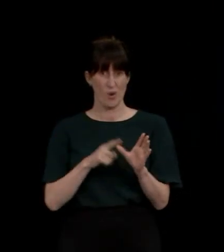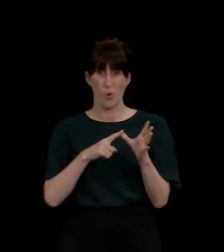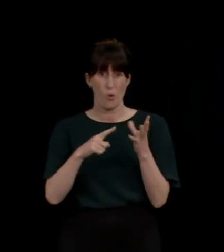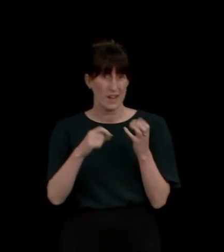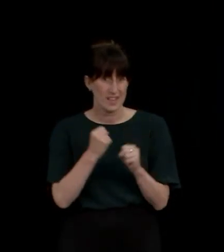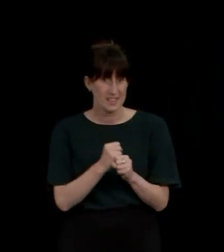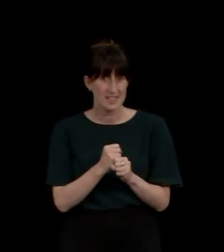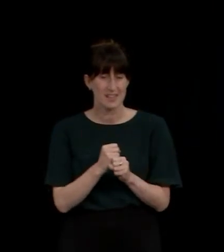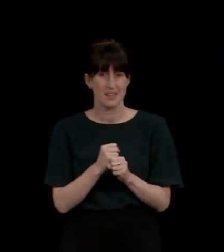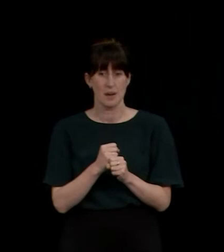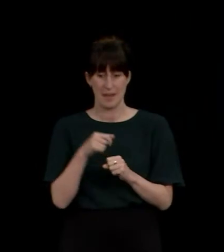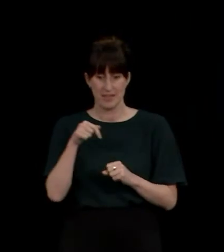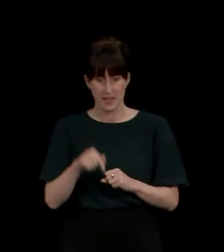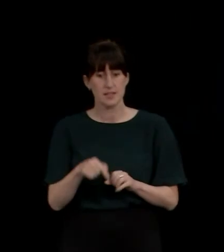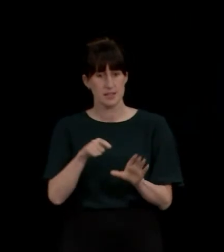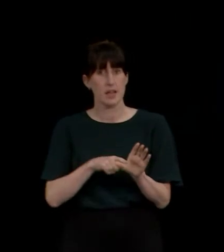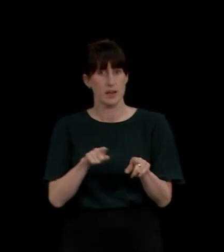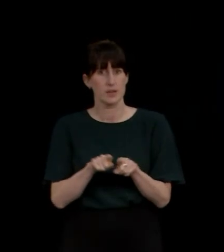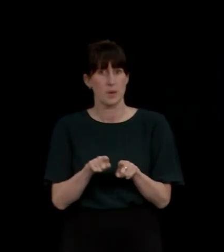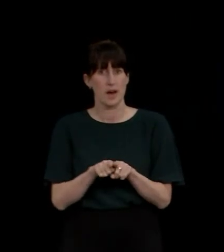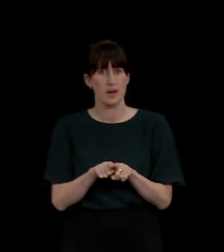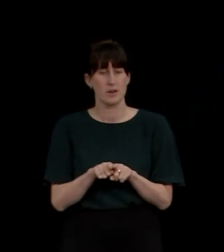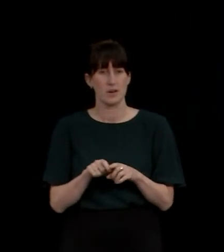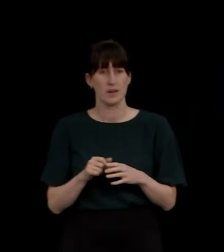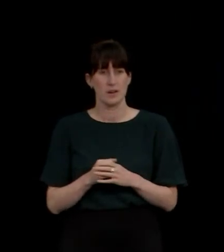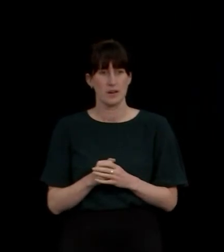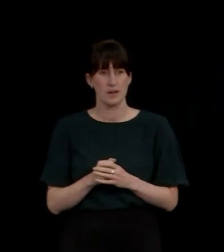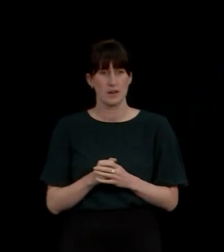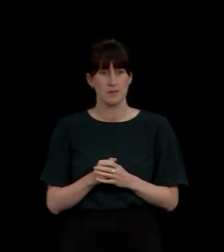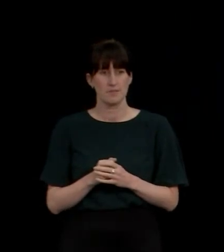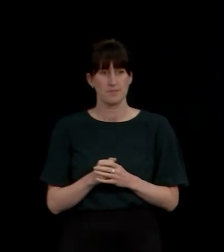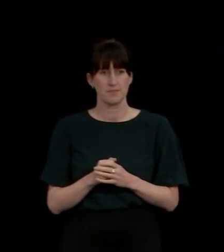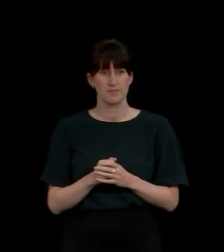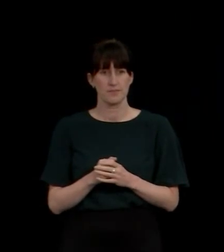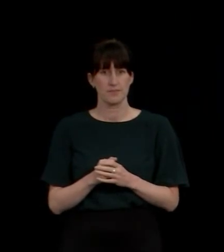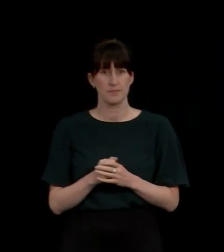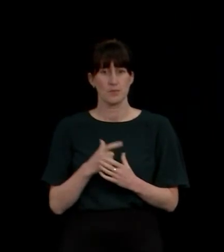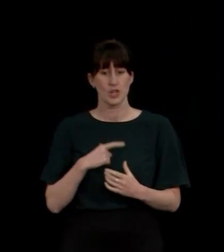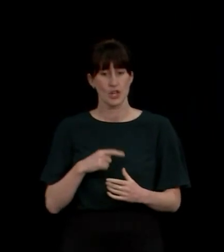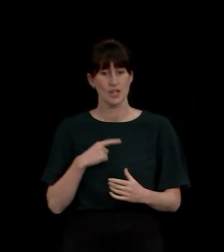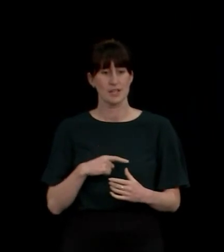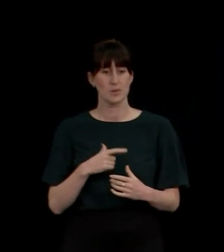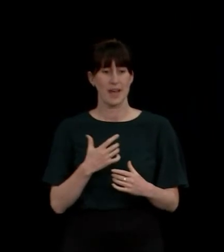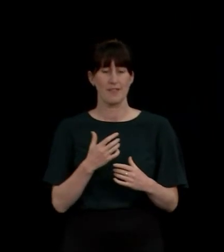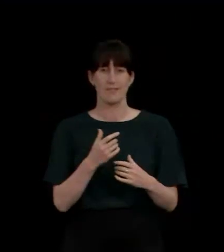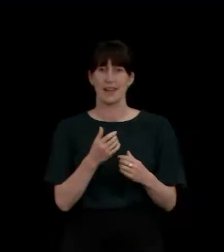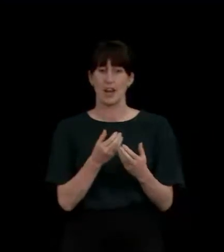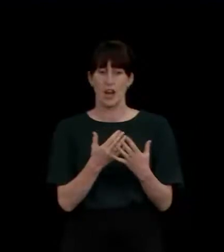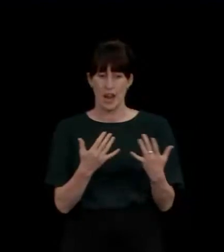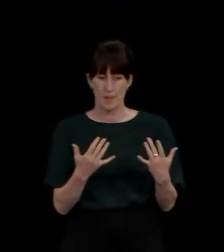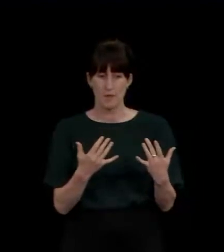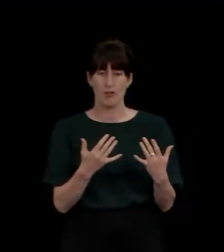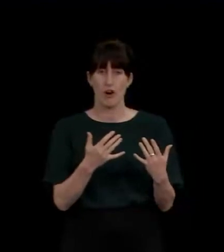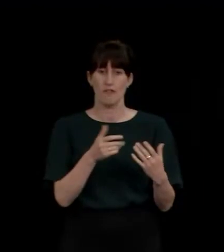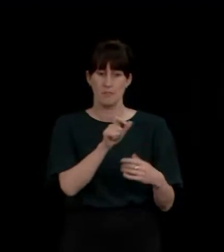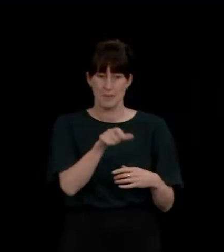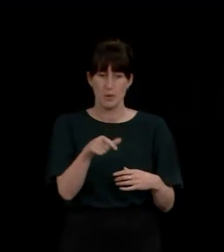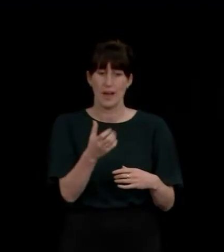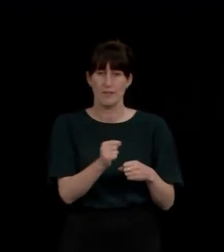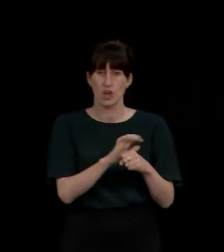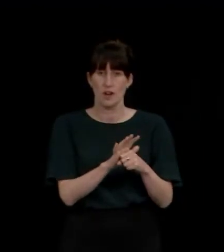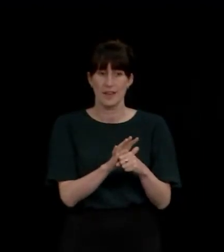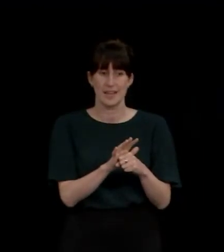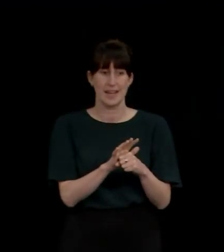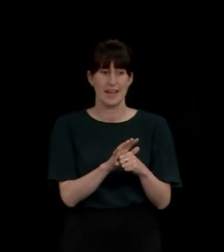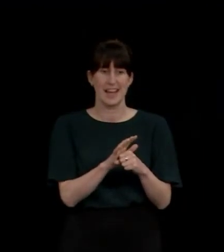but certainly in this outbreak very early on with that very large number of cases in households and Pacific churches. There was a